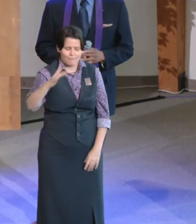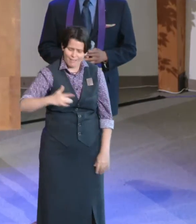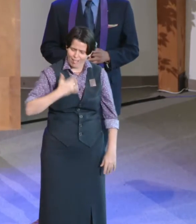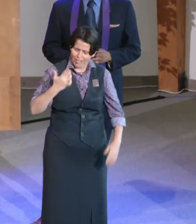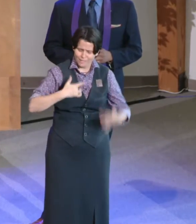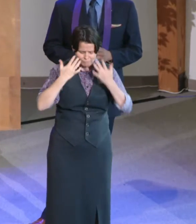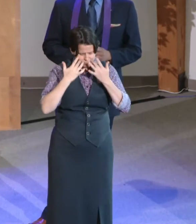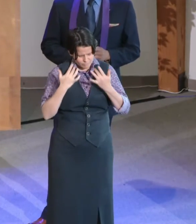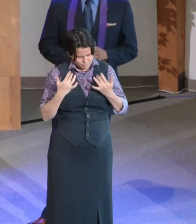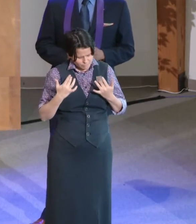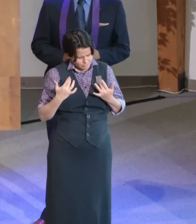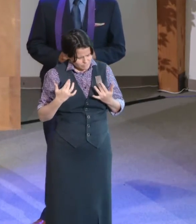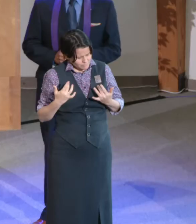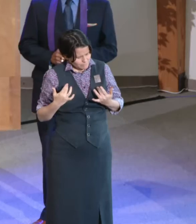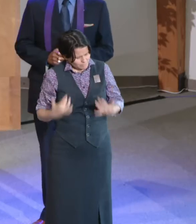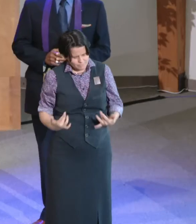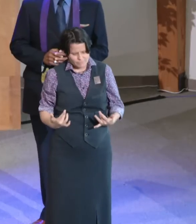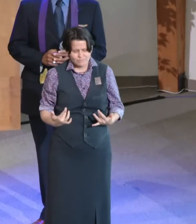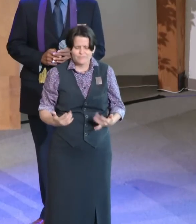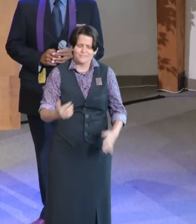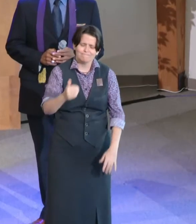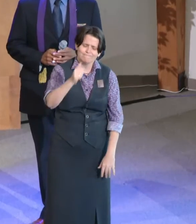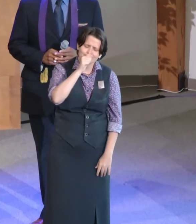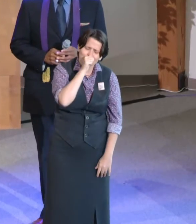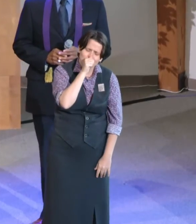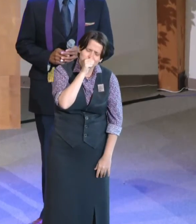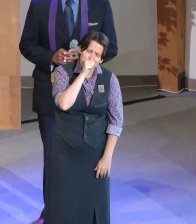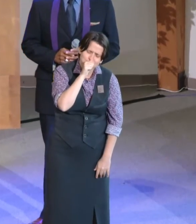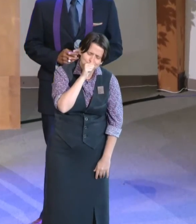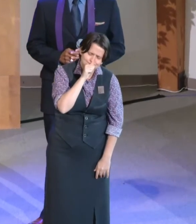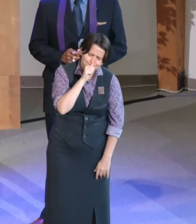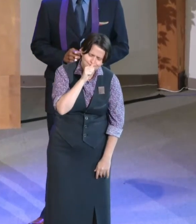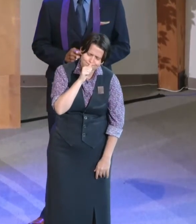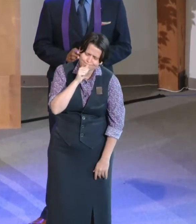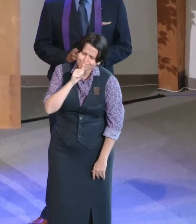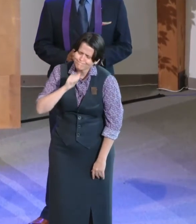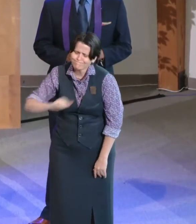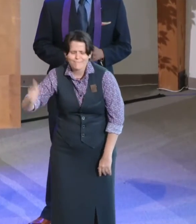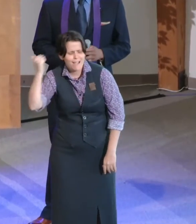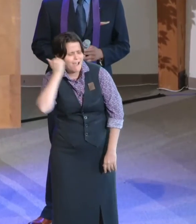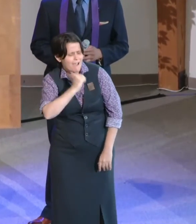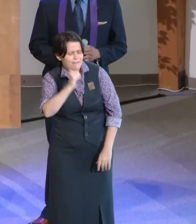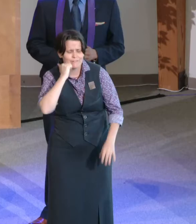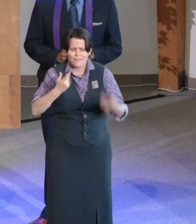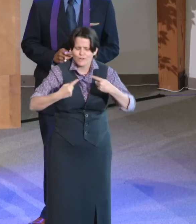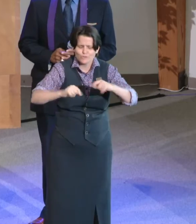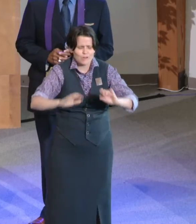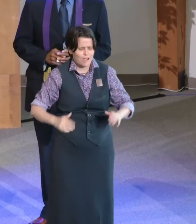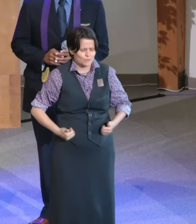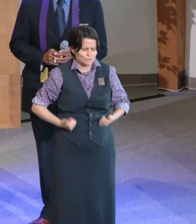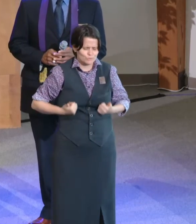struggling just to make it through another day, you've got to